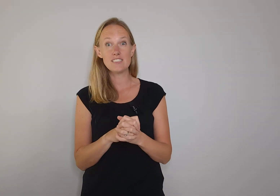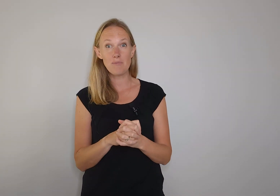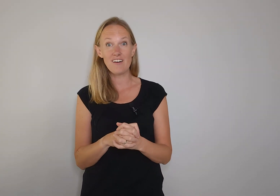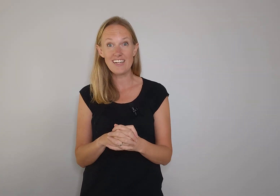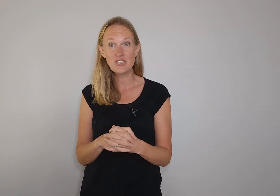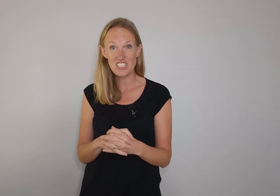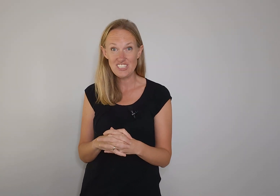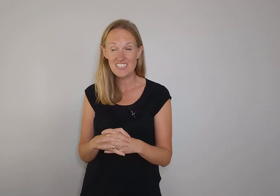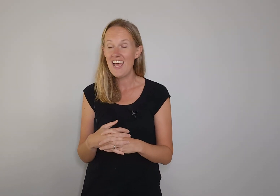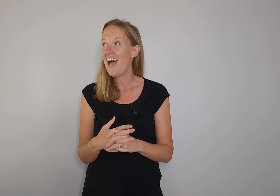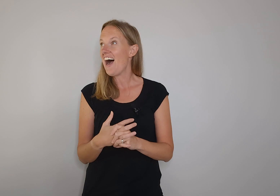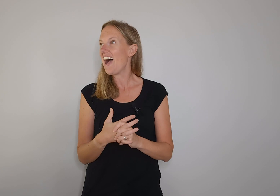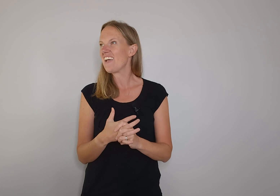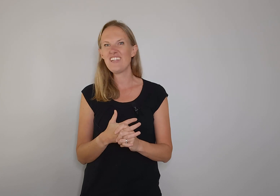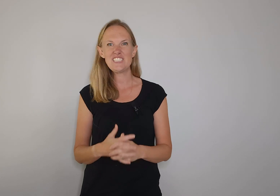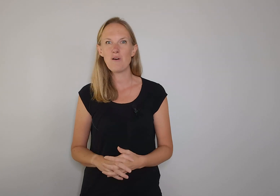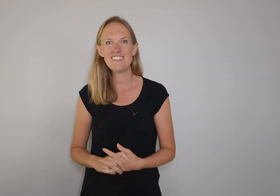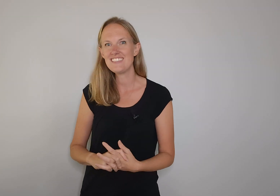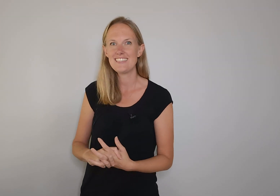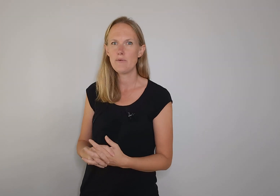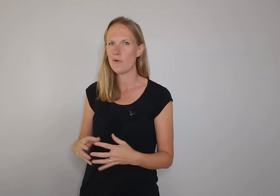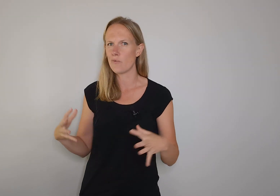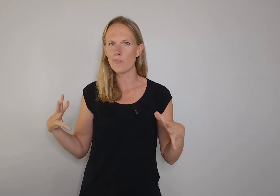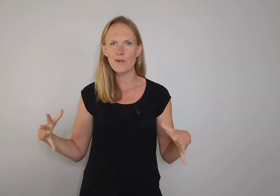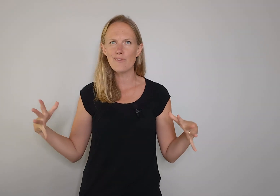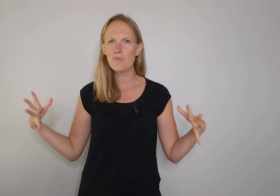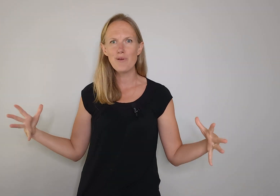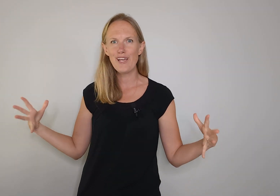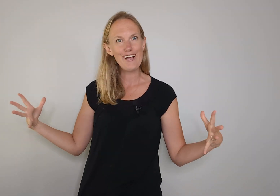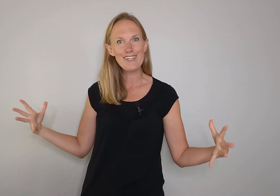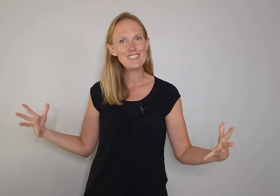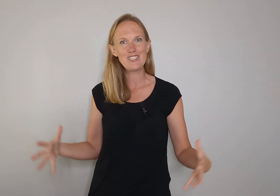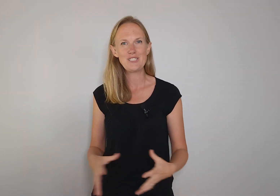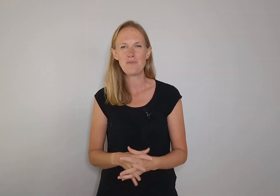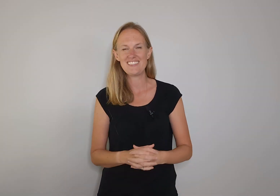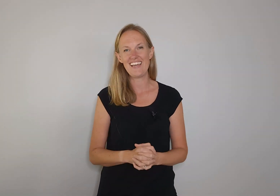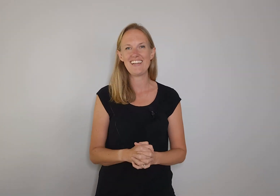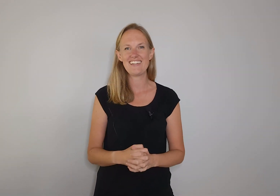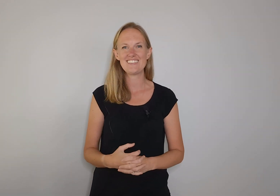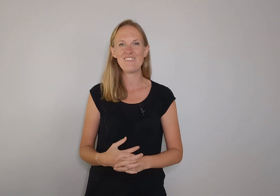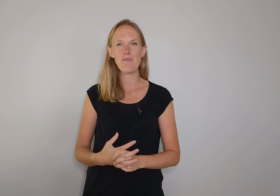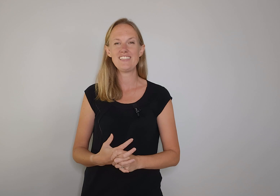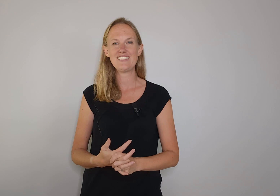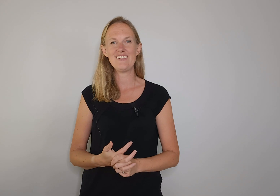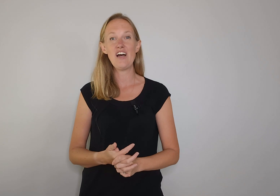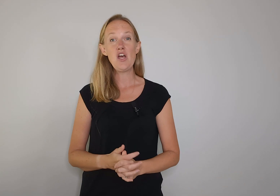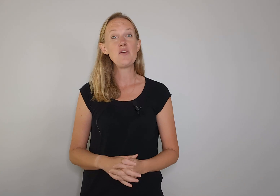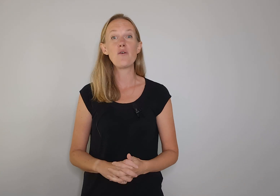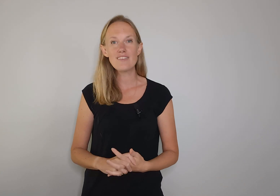a small country church. And we just wanted to see what a really big church was like. So we went to